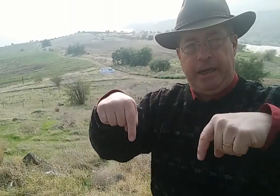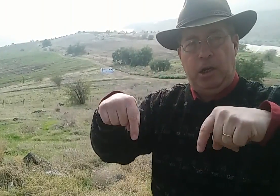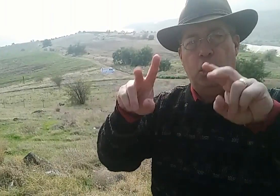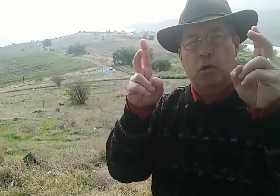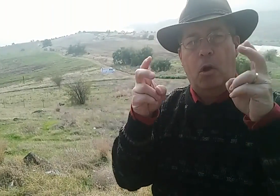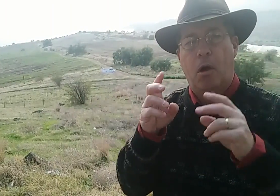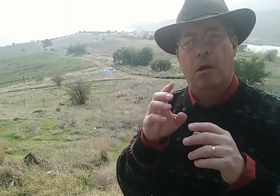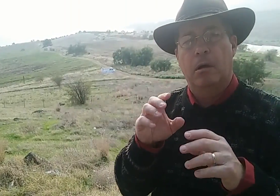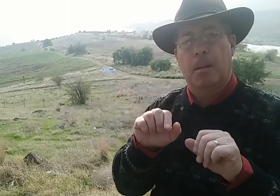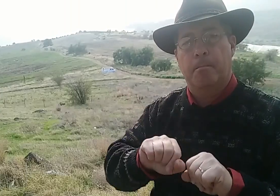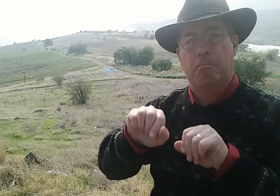Jesus,